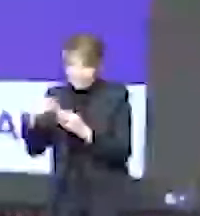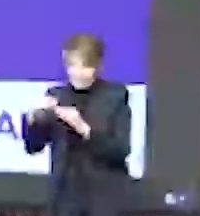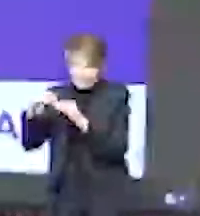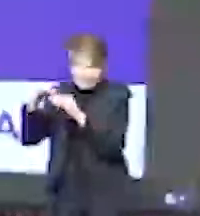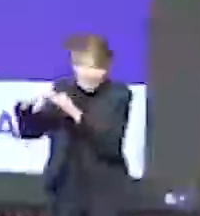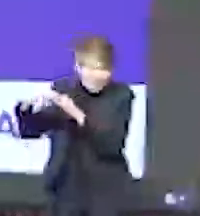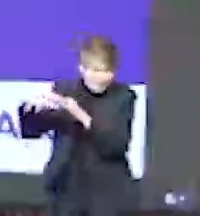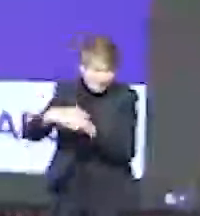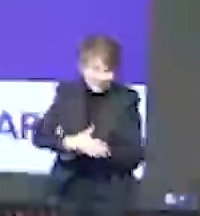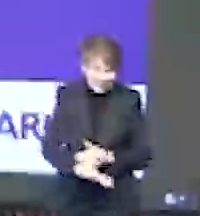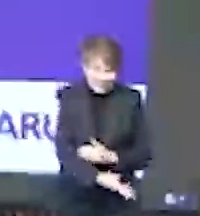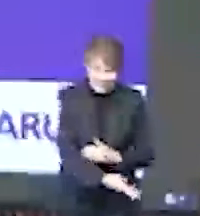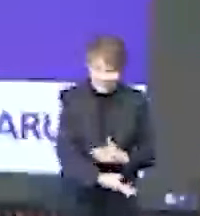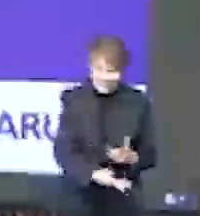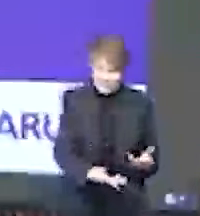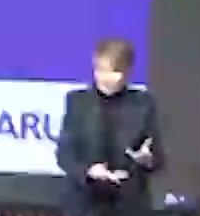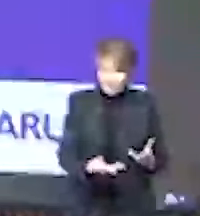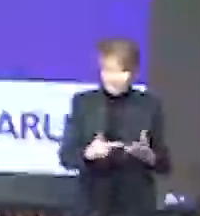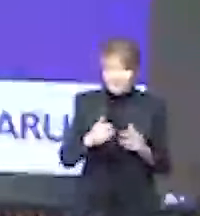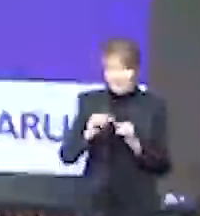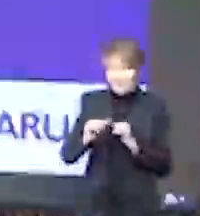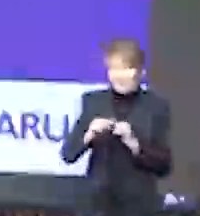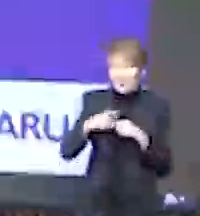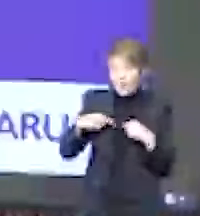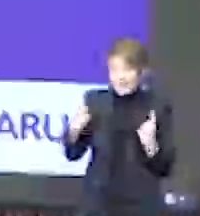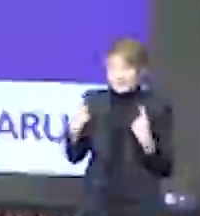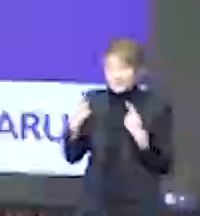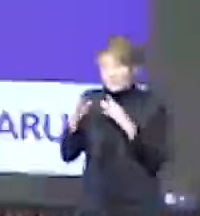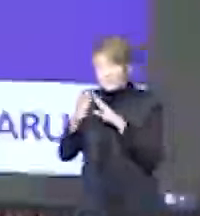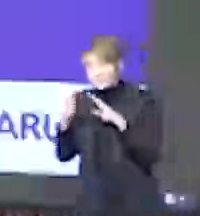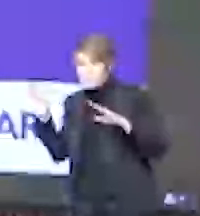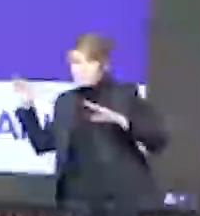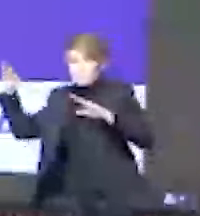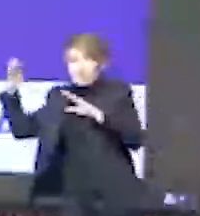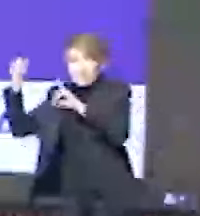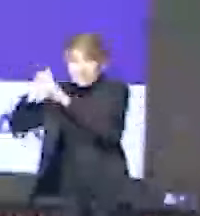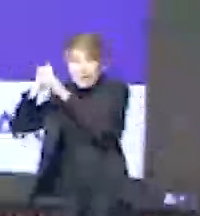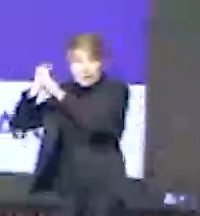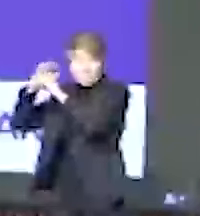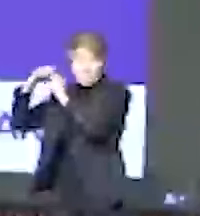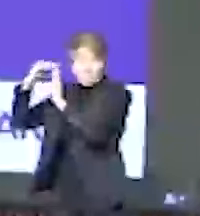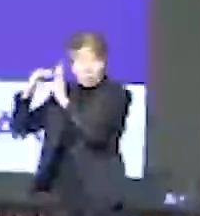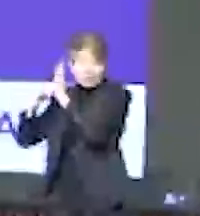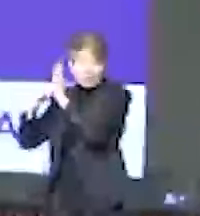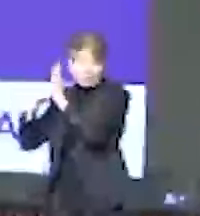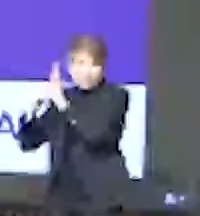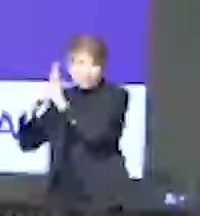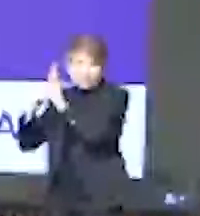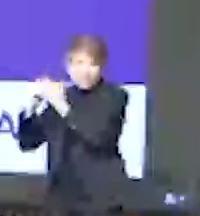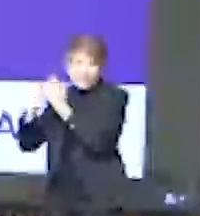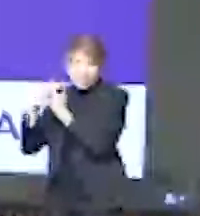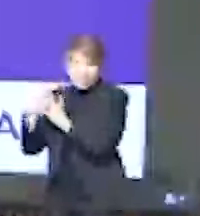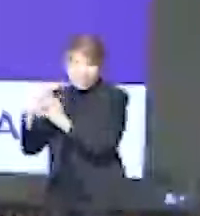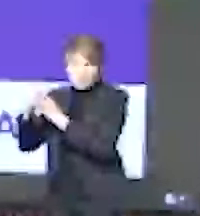much more effective for us to advocate policy-based issues, right? Simply